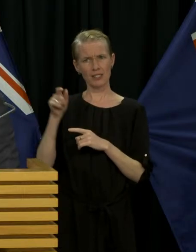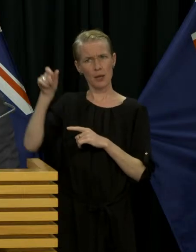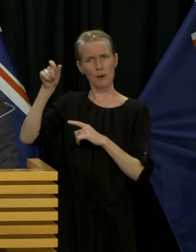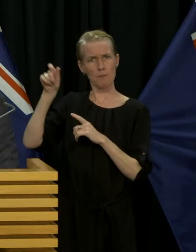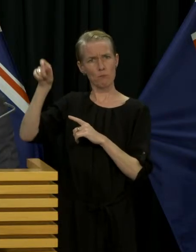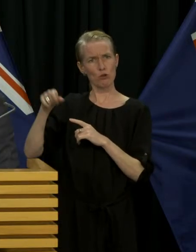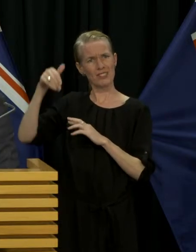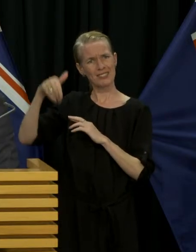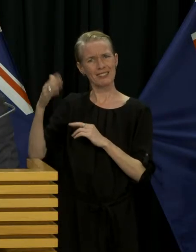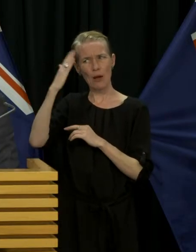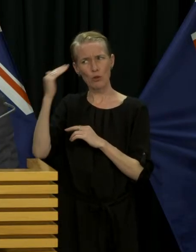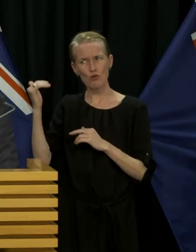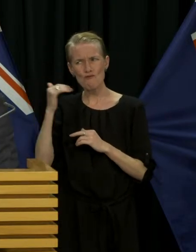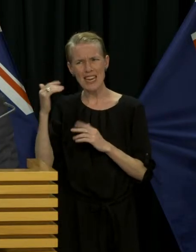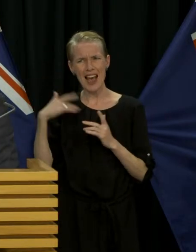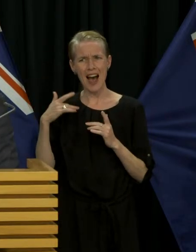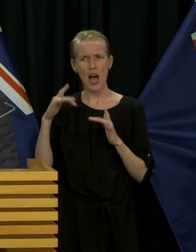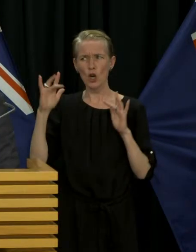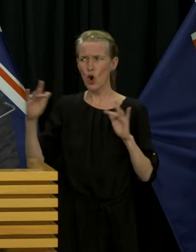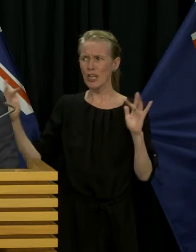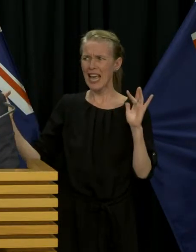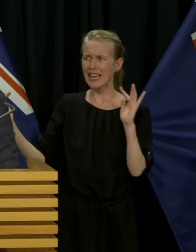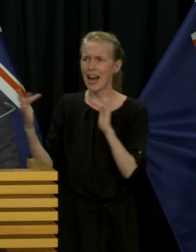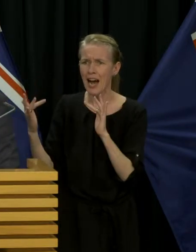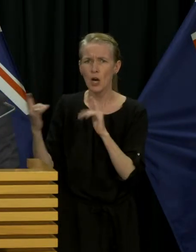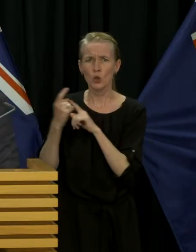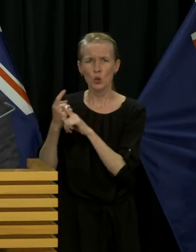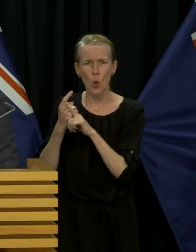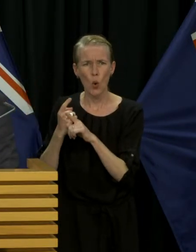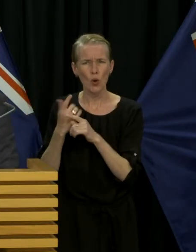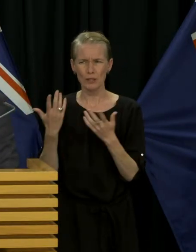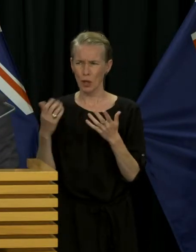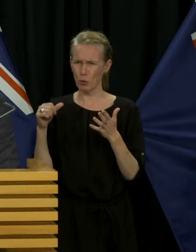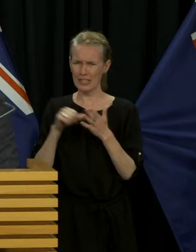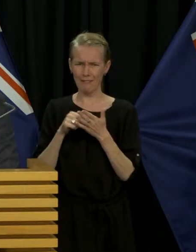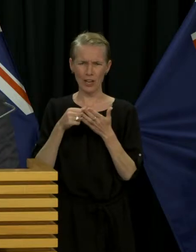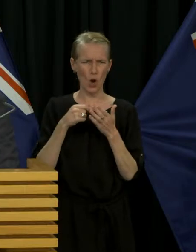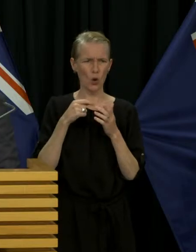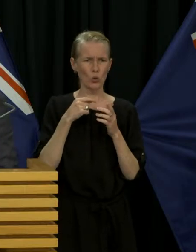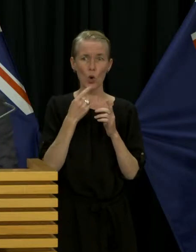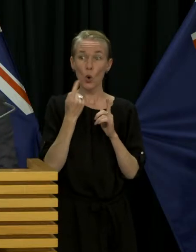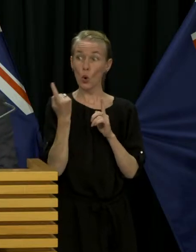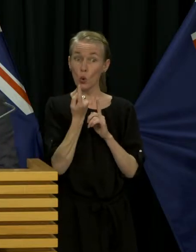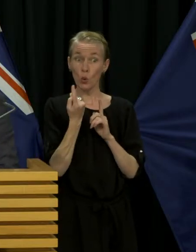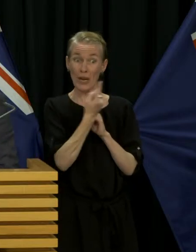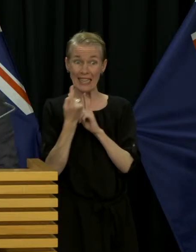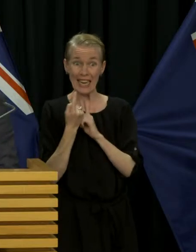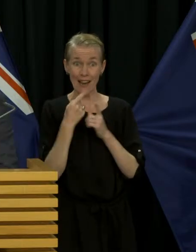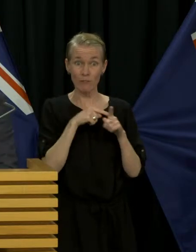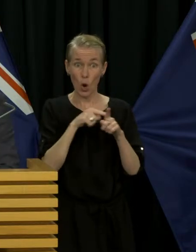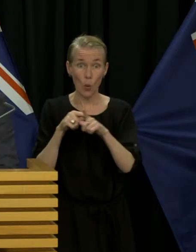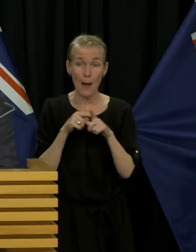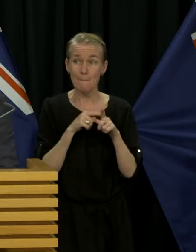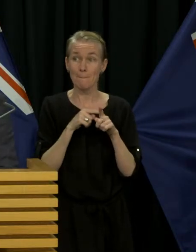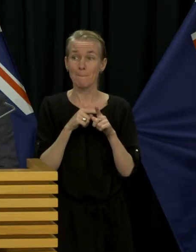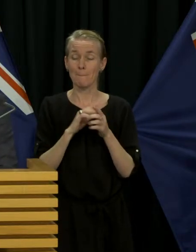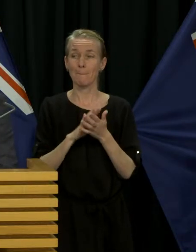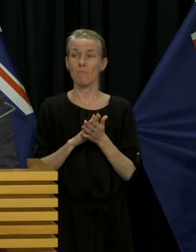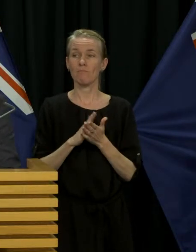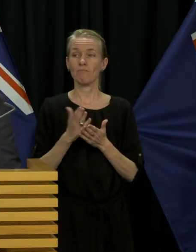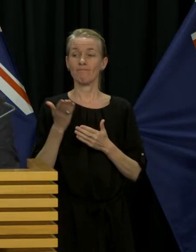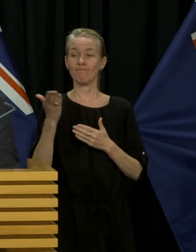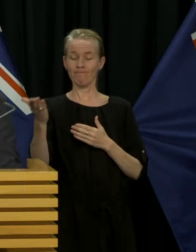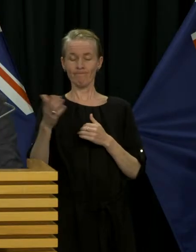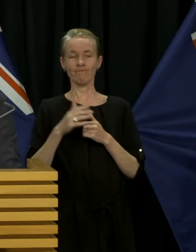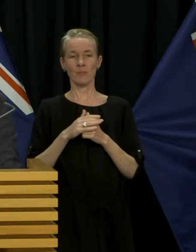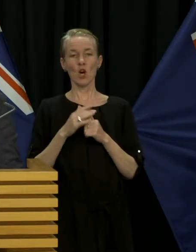do is identify where they were staying in New Zealand and then get in contact with the people that they were staying with. And that has given the contact tracing system a body